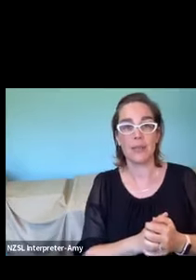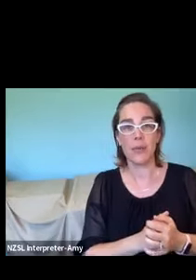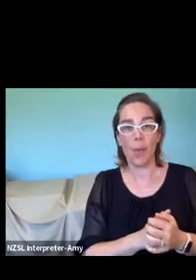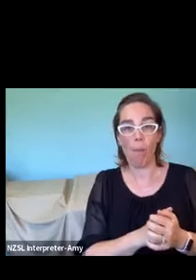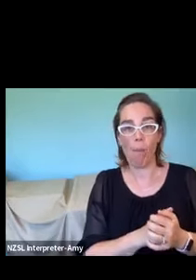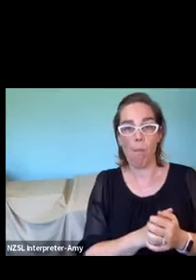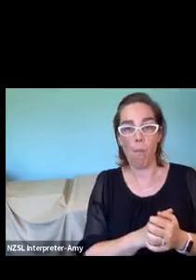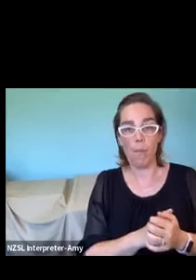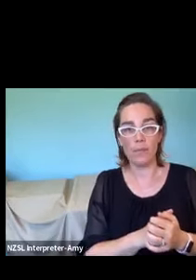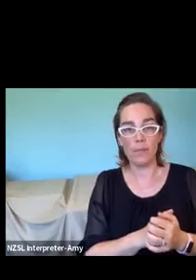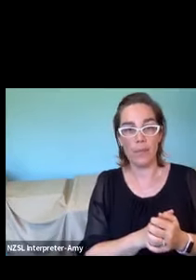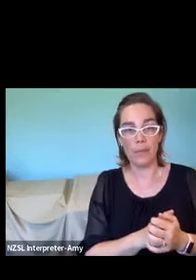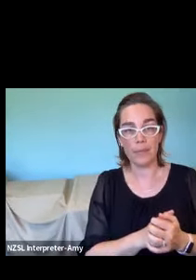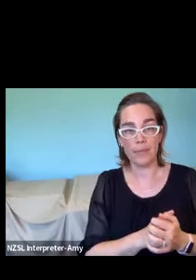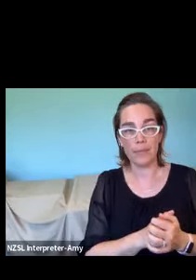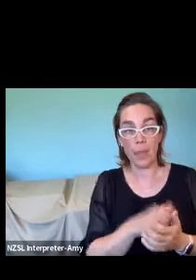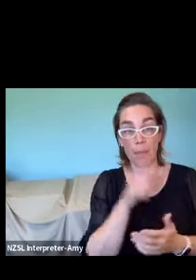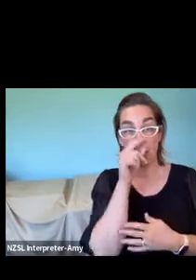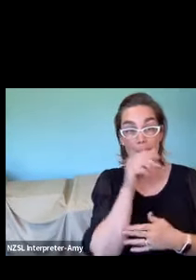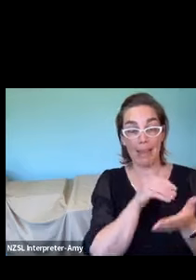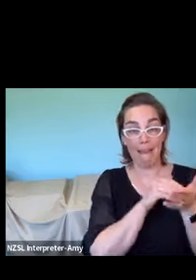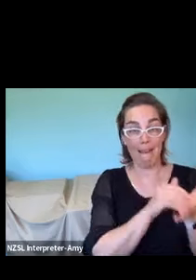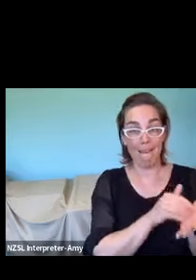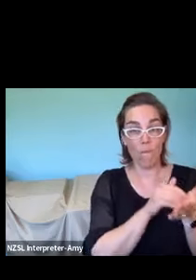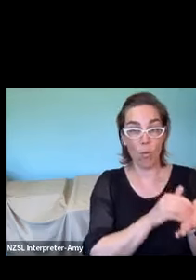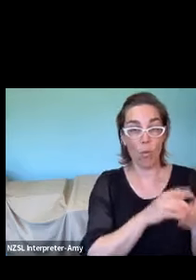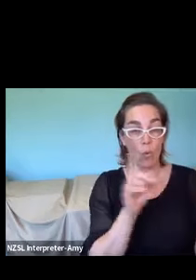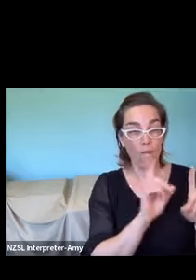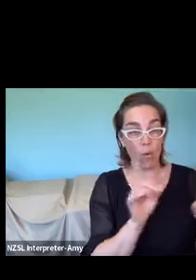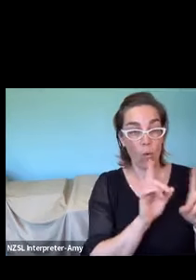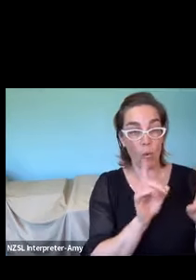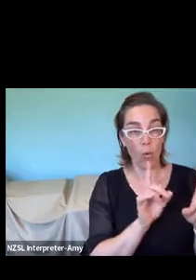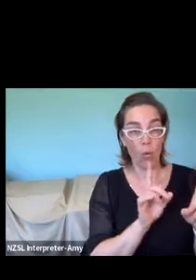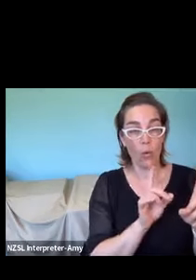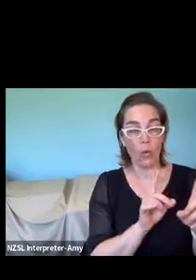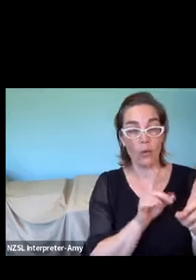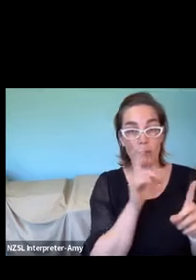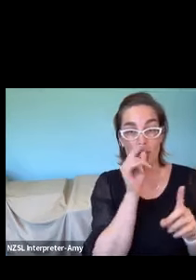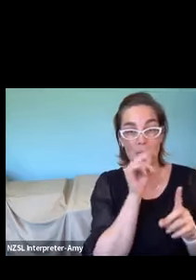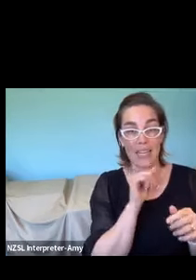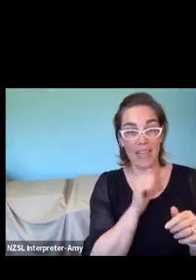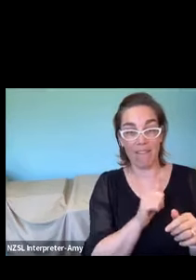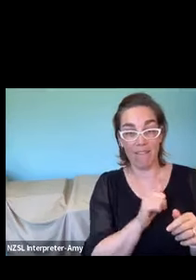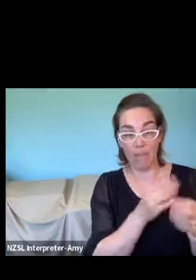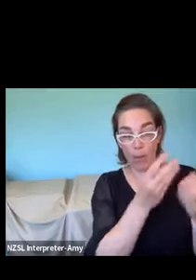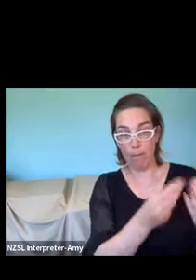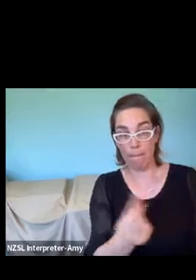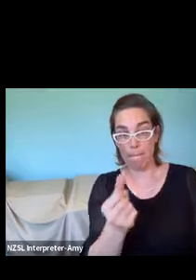So it might be helpful we'll just see if it comes